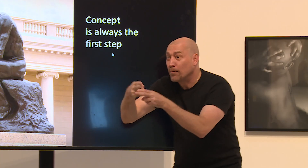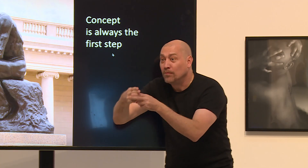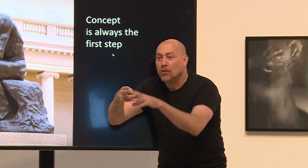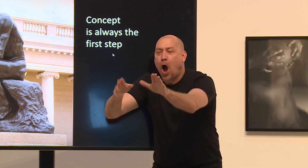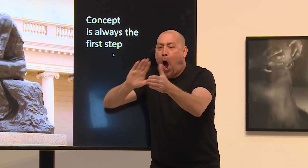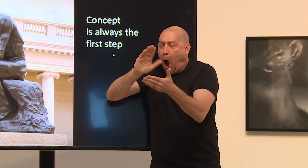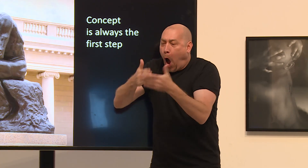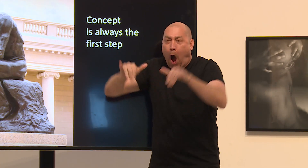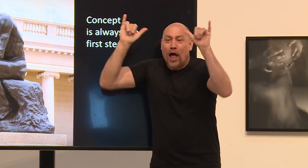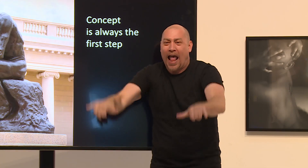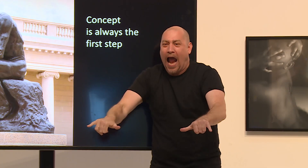basis.